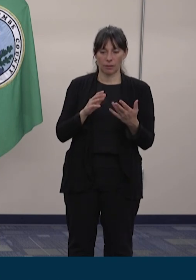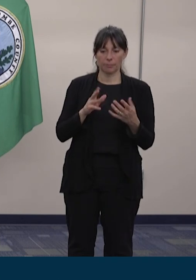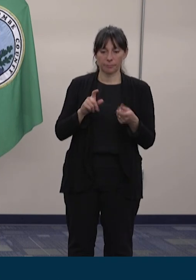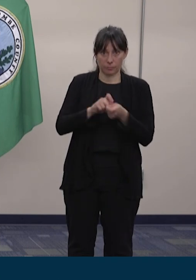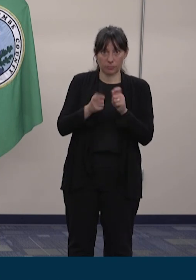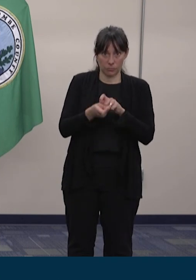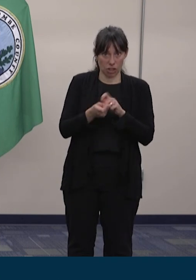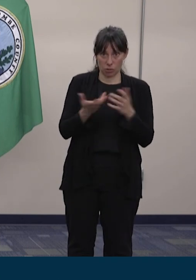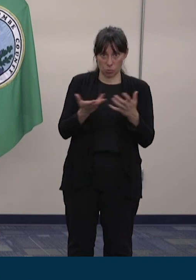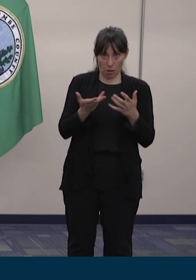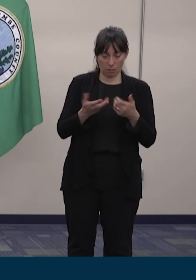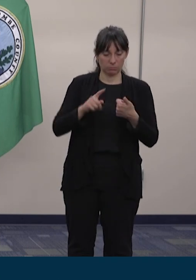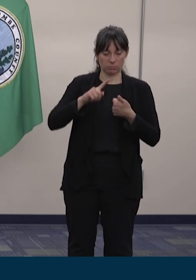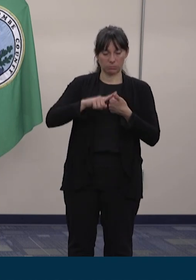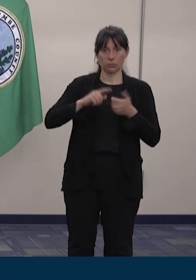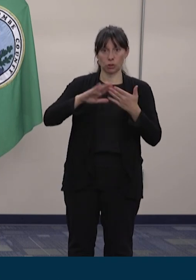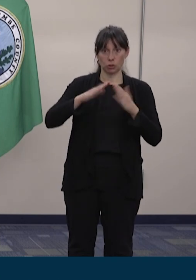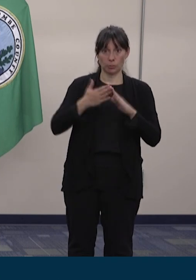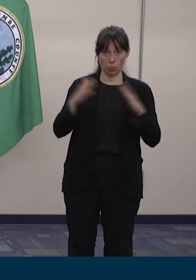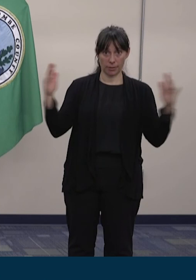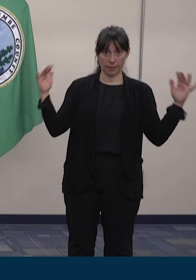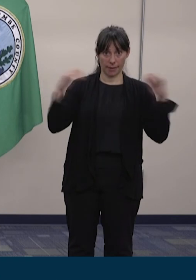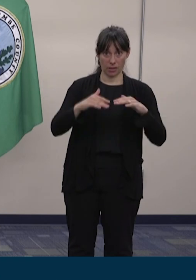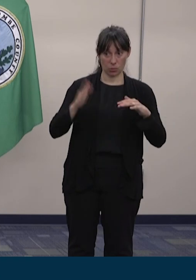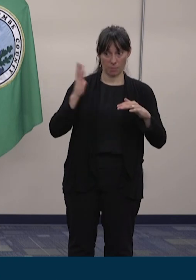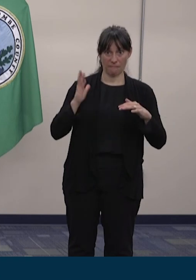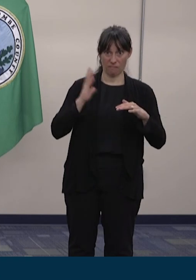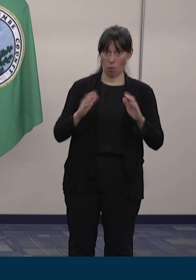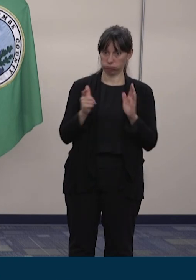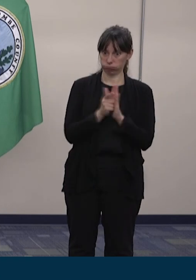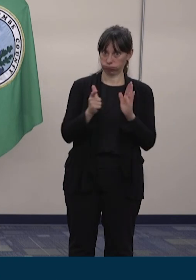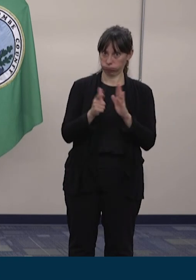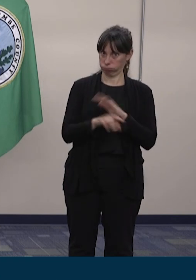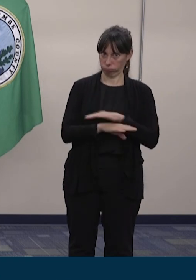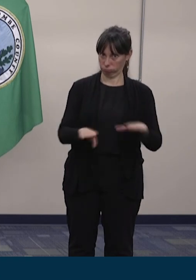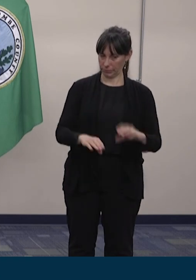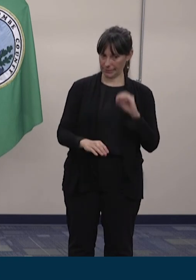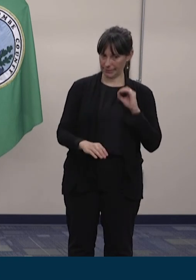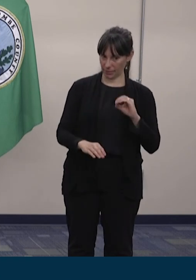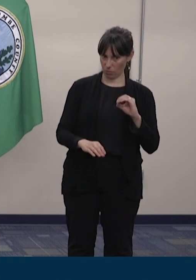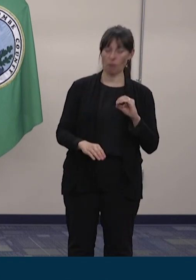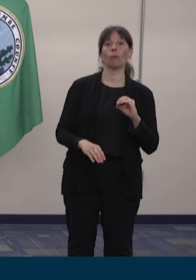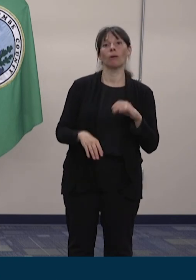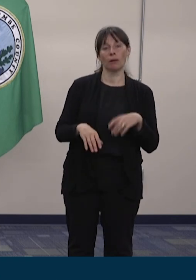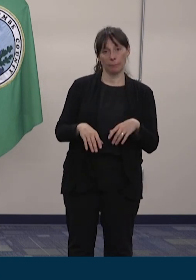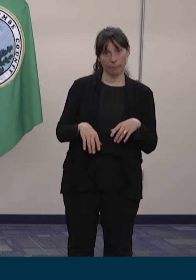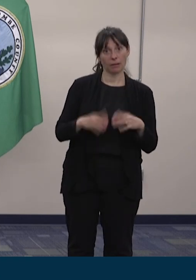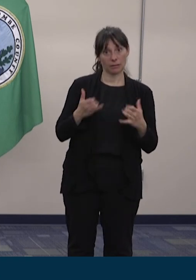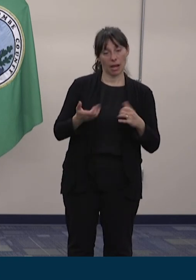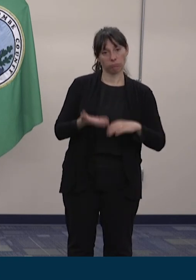people who revise may attend a community el gathering número de from personas 0 que to pueden 10, estar en una consistent reunión with the North